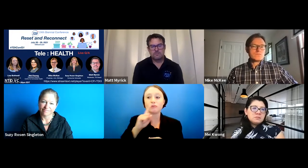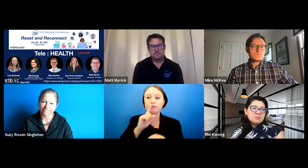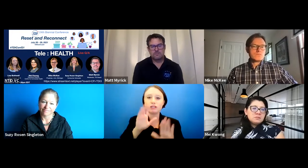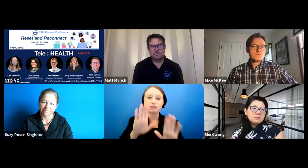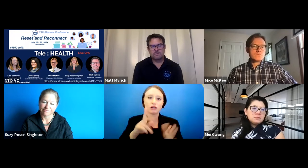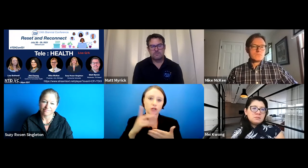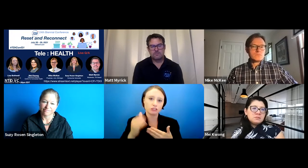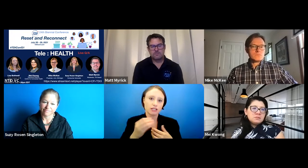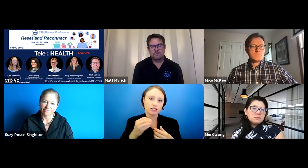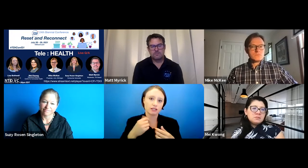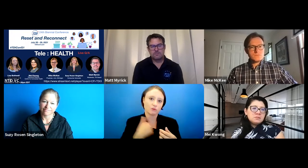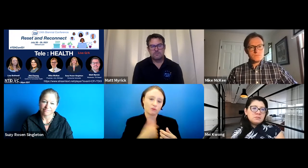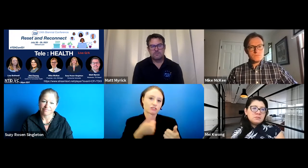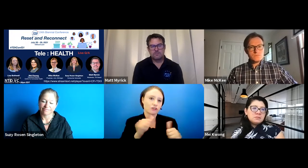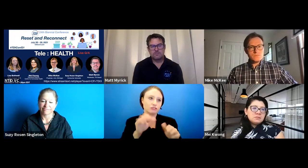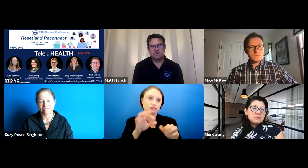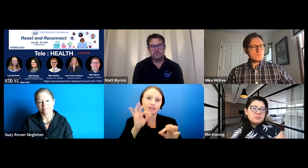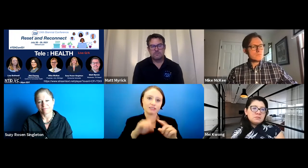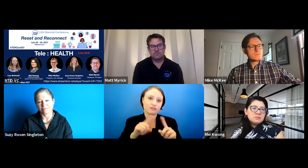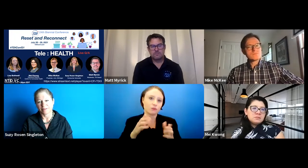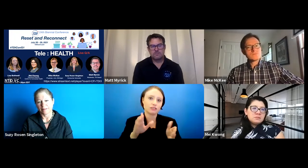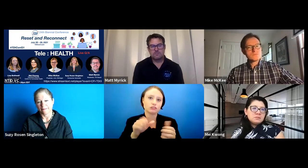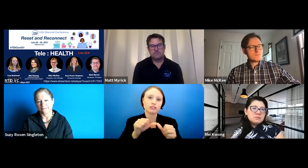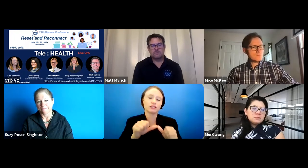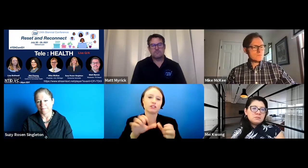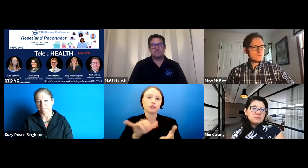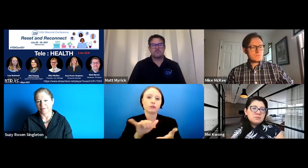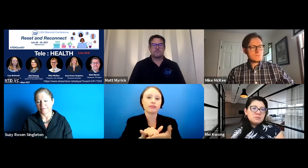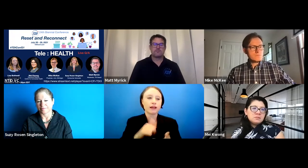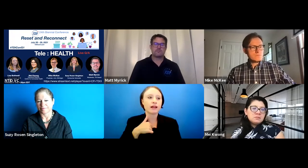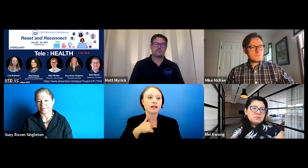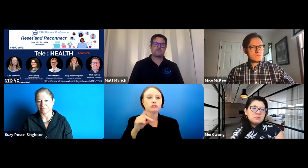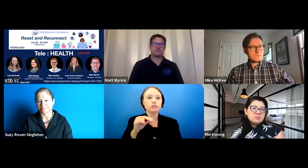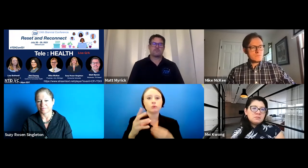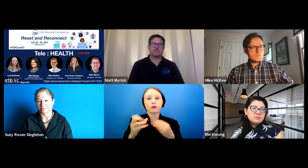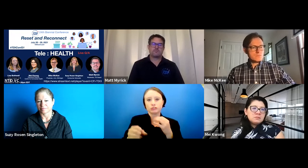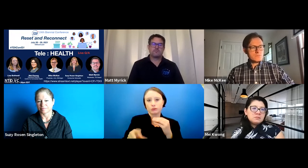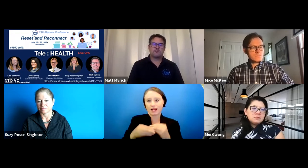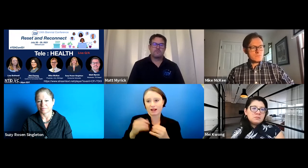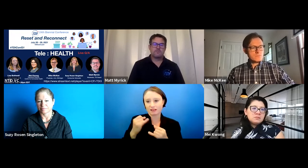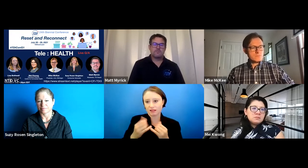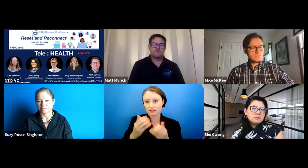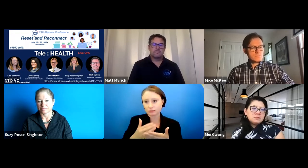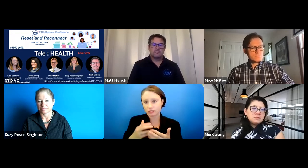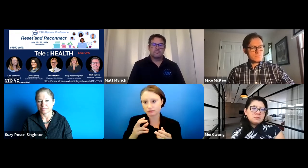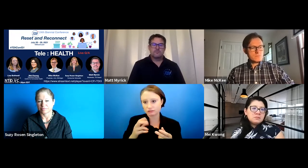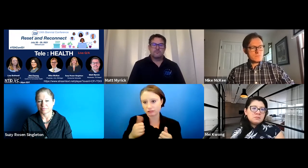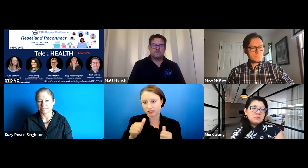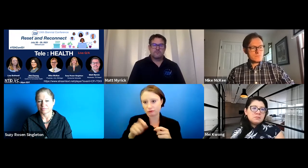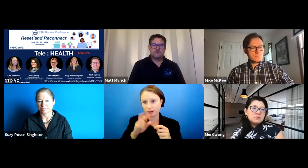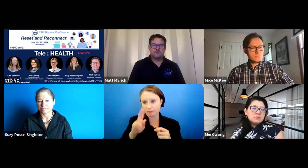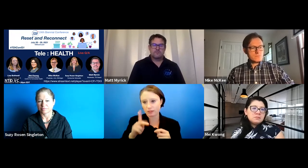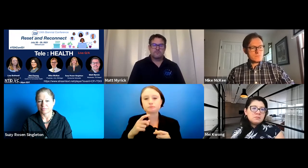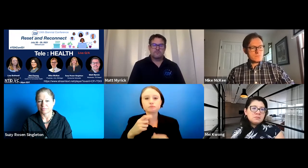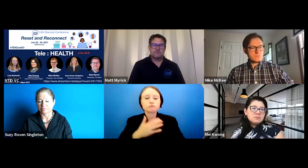telehealth resource centers. It was a great project, and we try to find different ways to continue doing those sorts of things. And